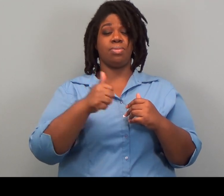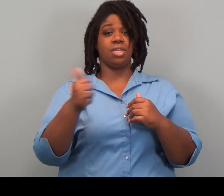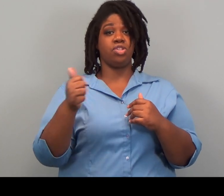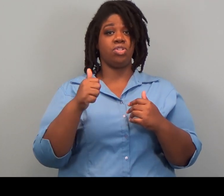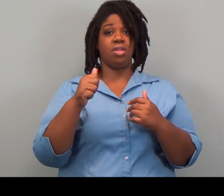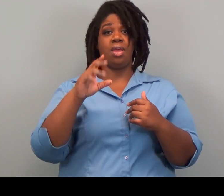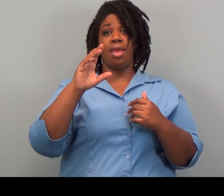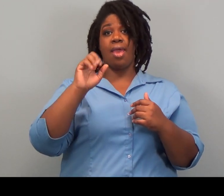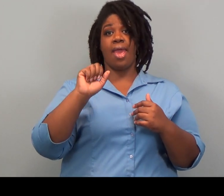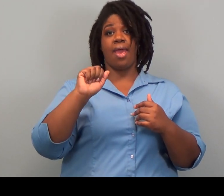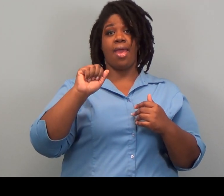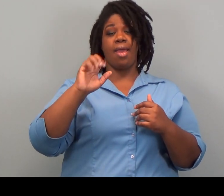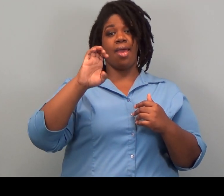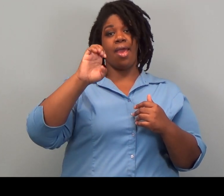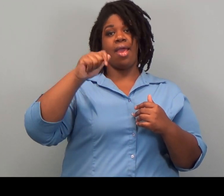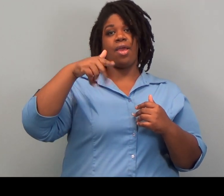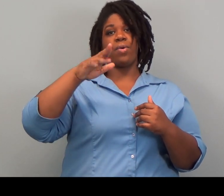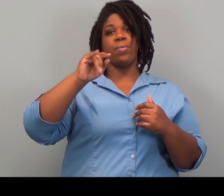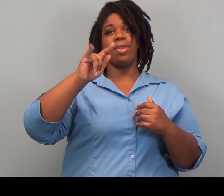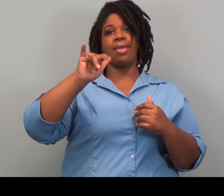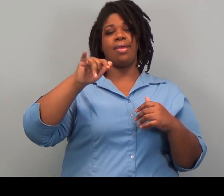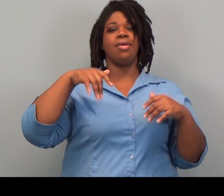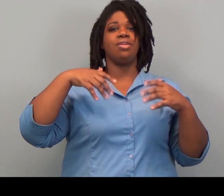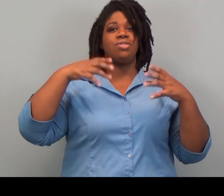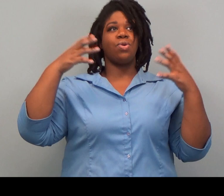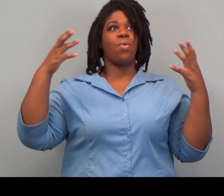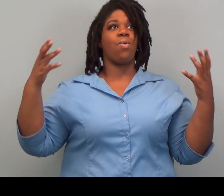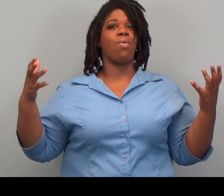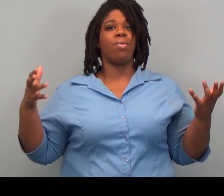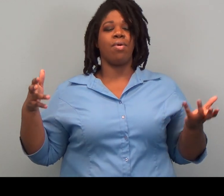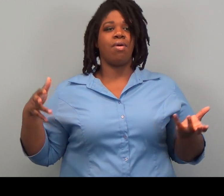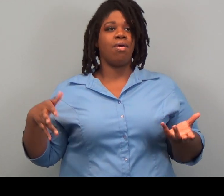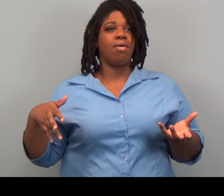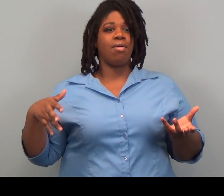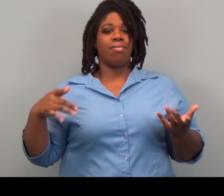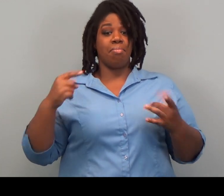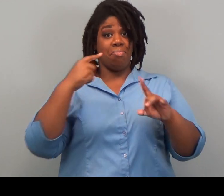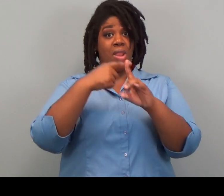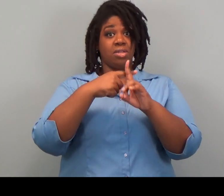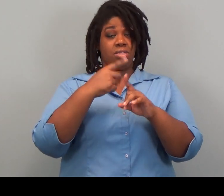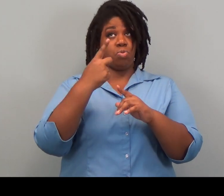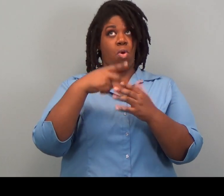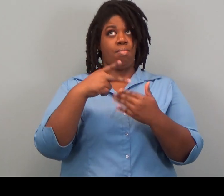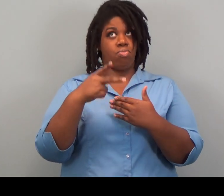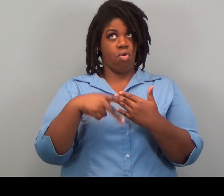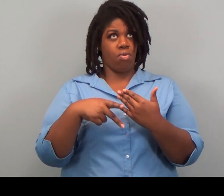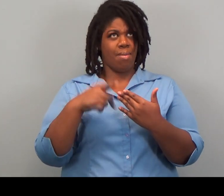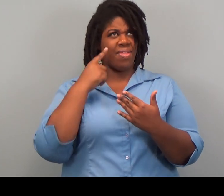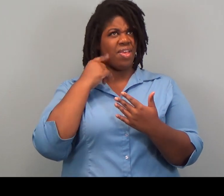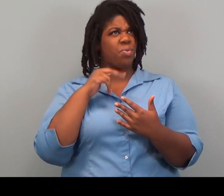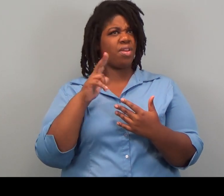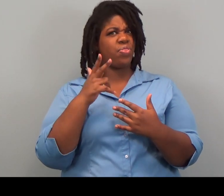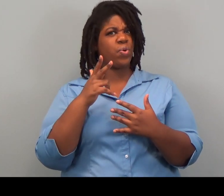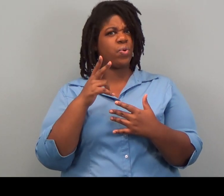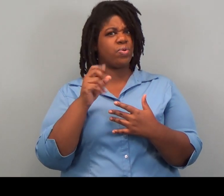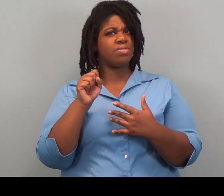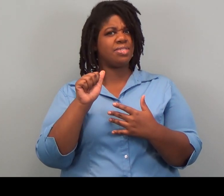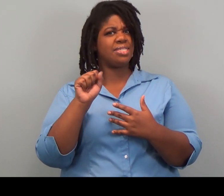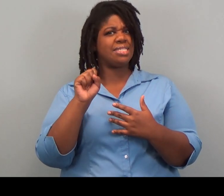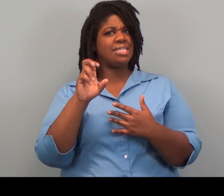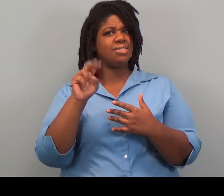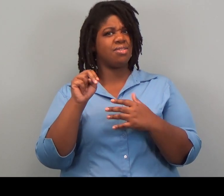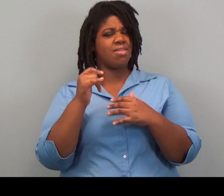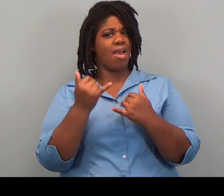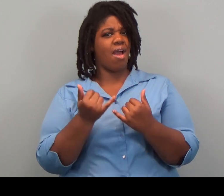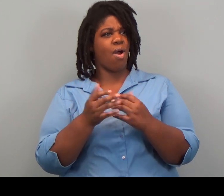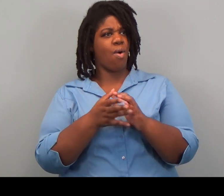lot of active transportation work. Bike Plus is a program that we have, I think we're in our third season now. It's a big deal. That